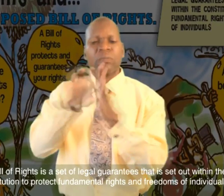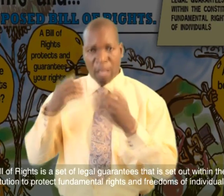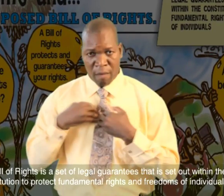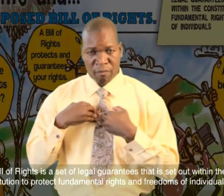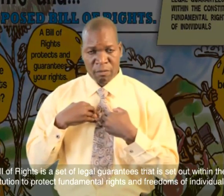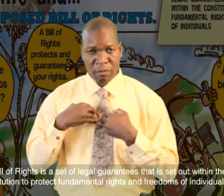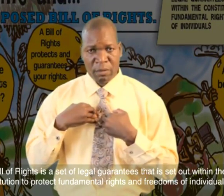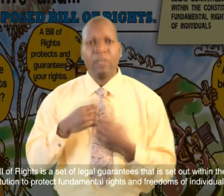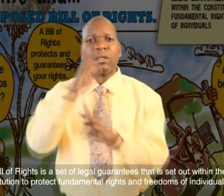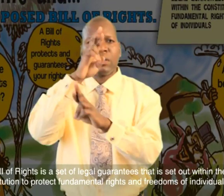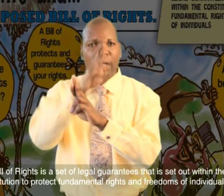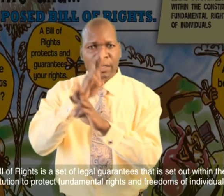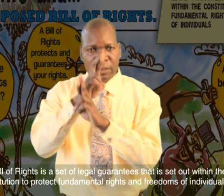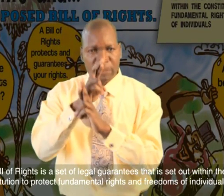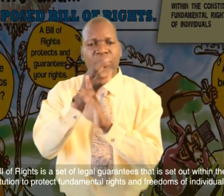of individuals.